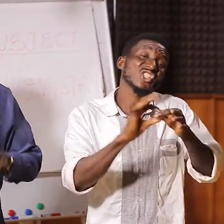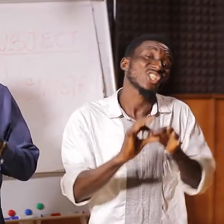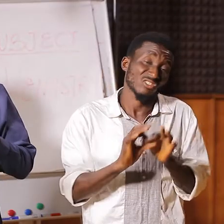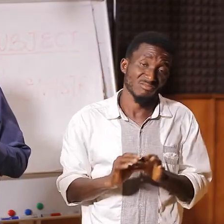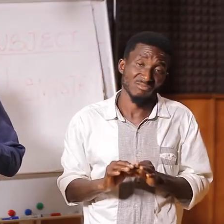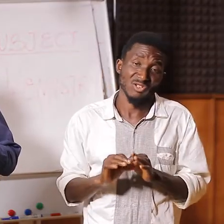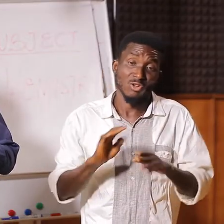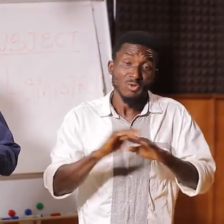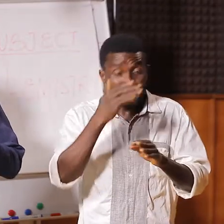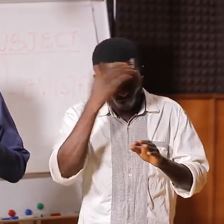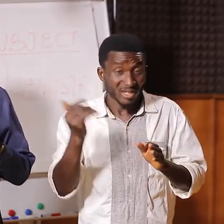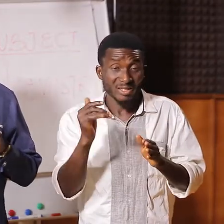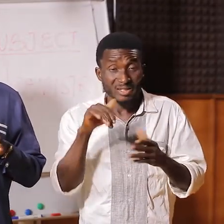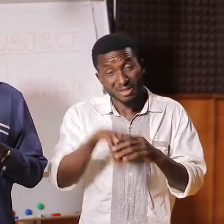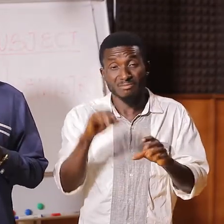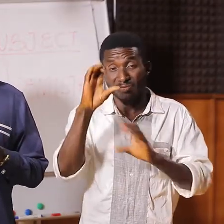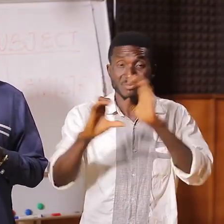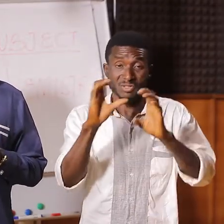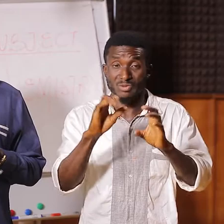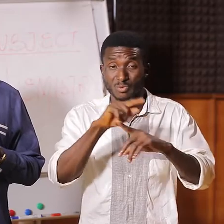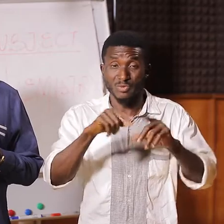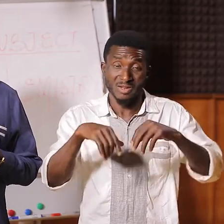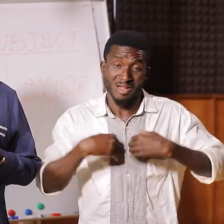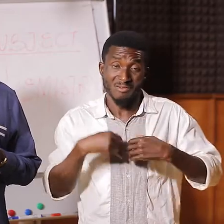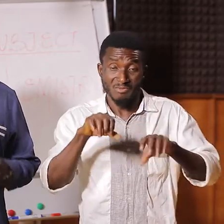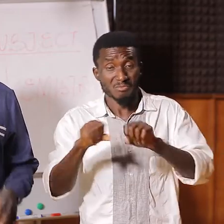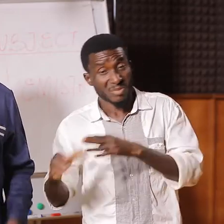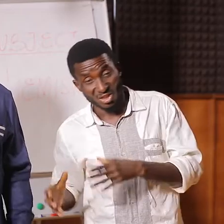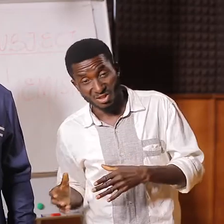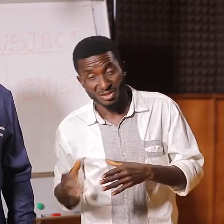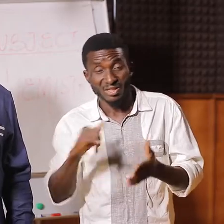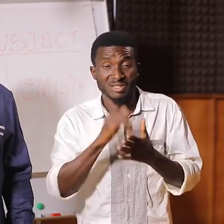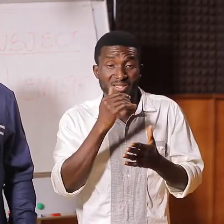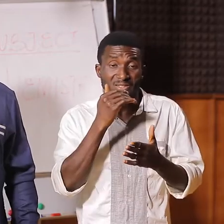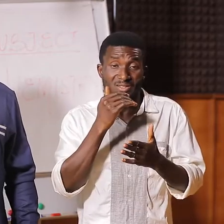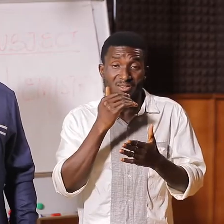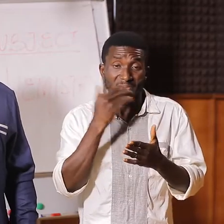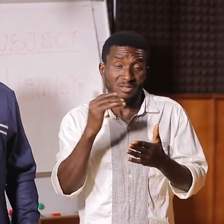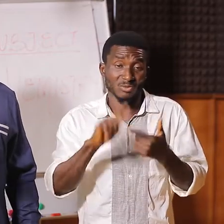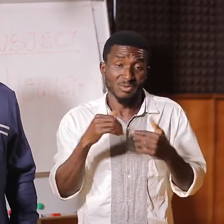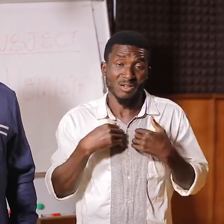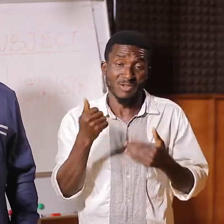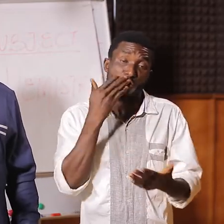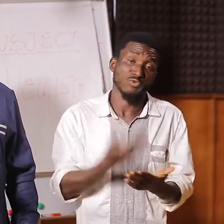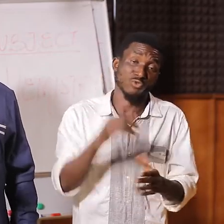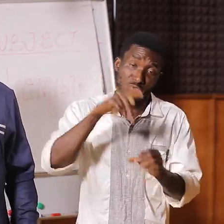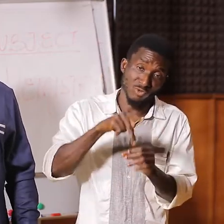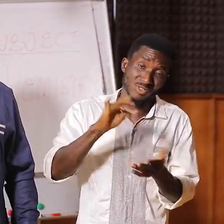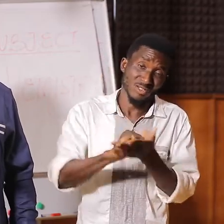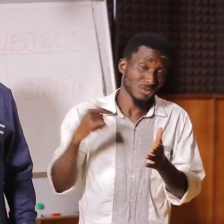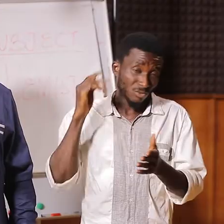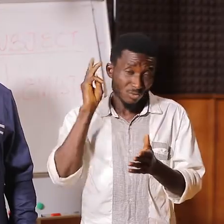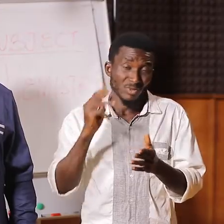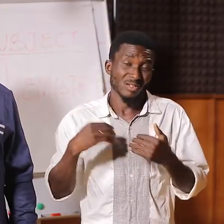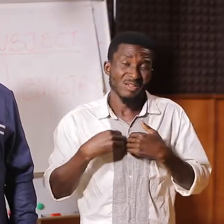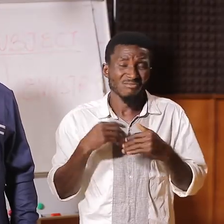forget, in chemistry, whenever we have a branching, the better it is for us to have a good petrol that will have